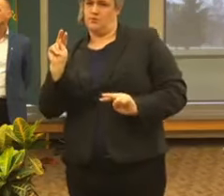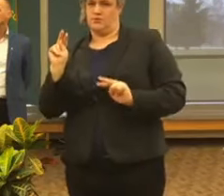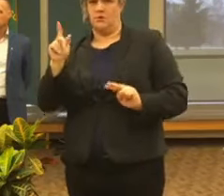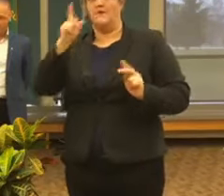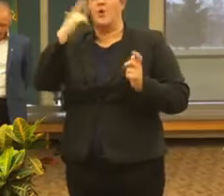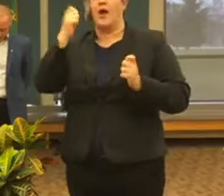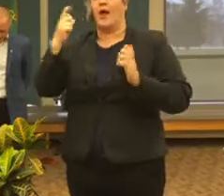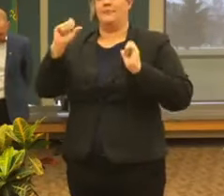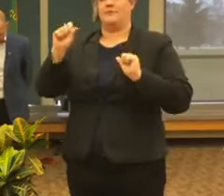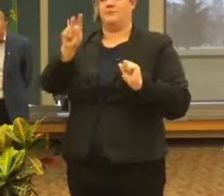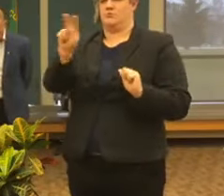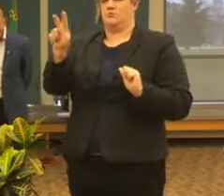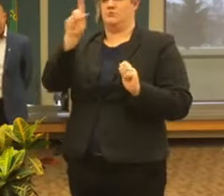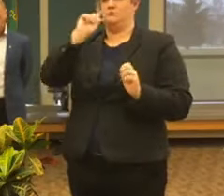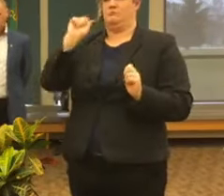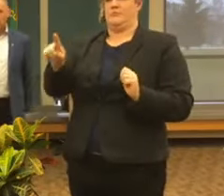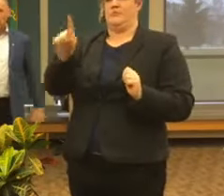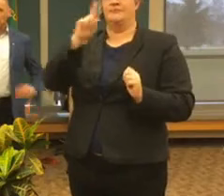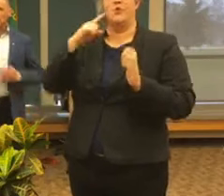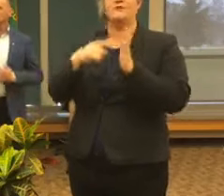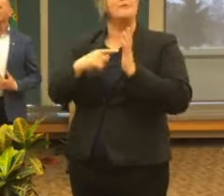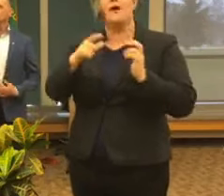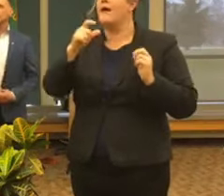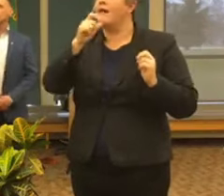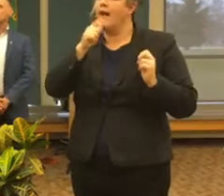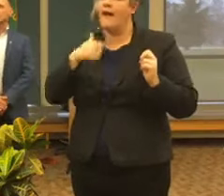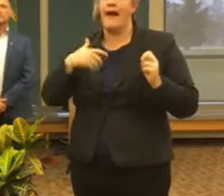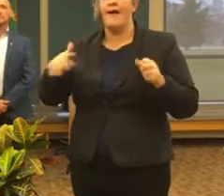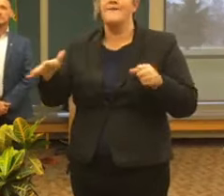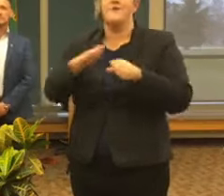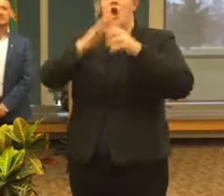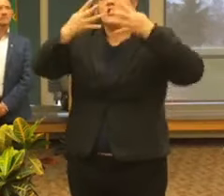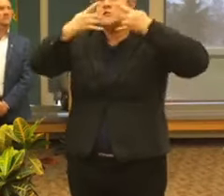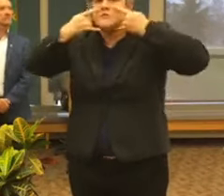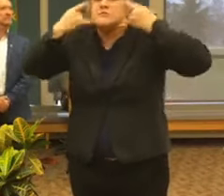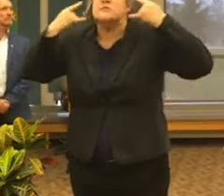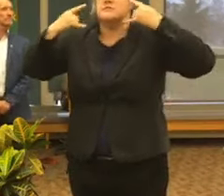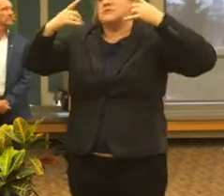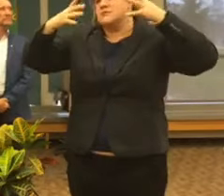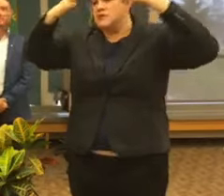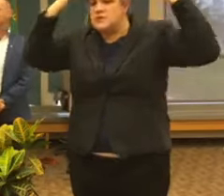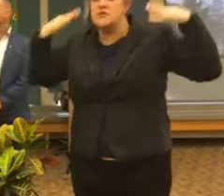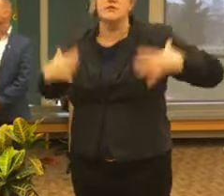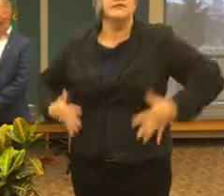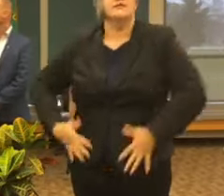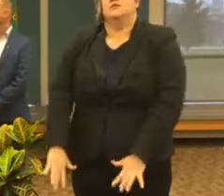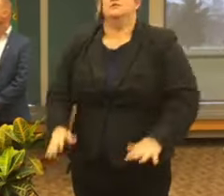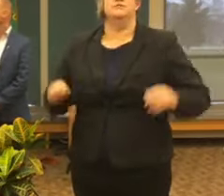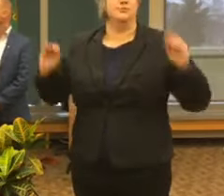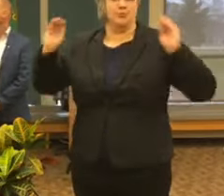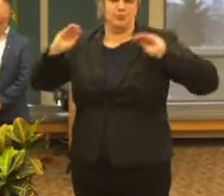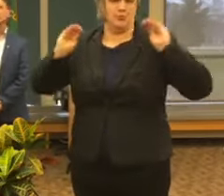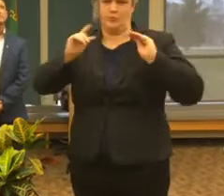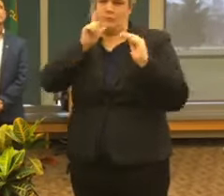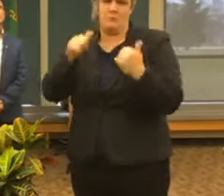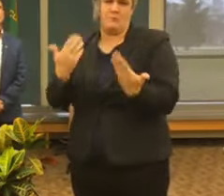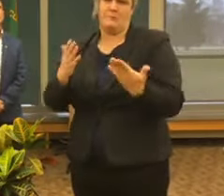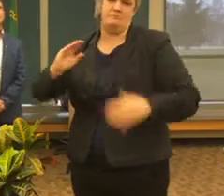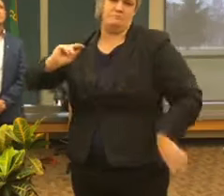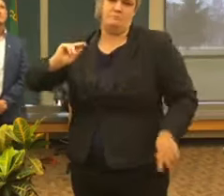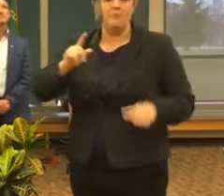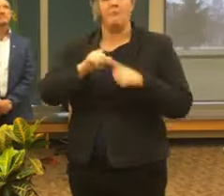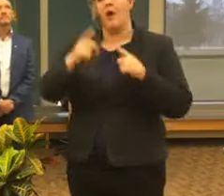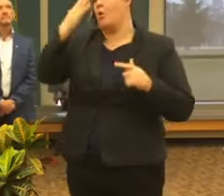for symptoms. She is not suited up in an N95 mask. That's not recommended. She's aware of the precautions she should